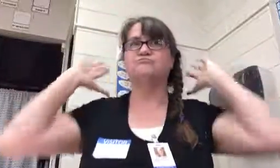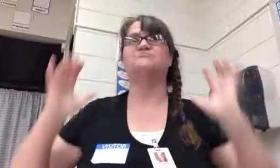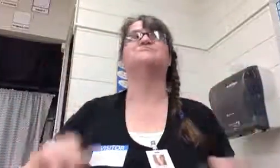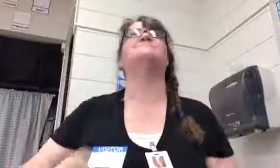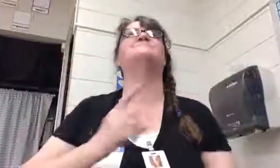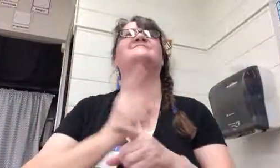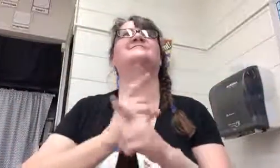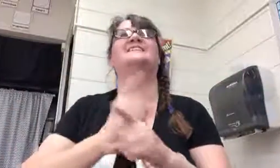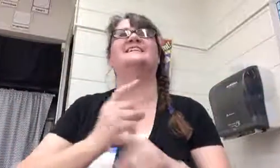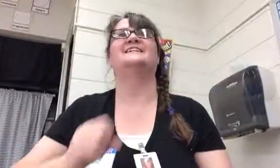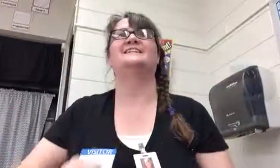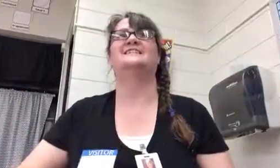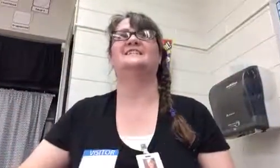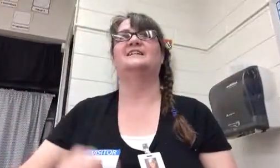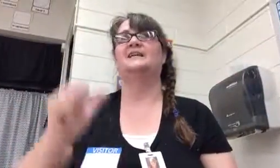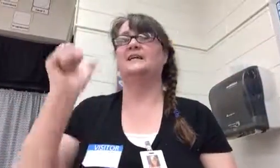can you think of one?